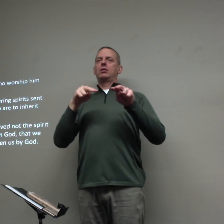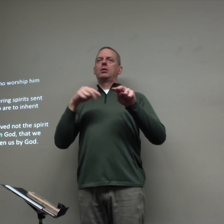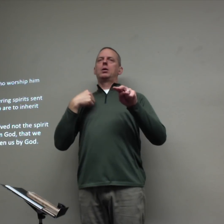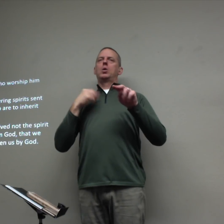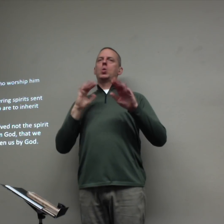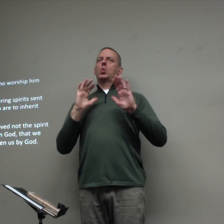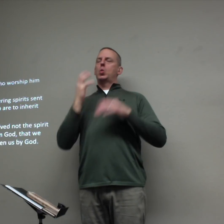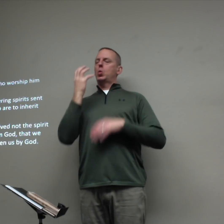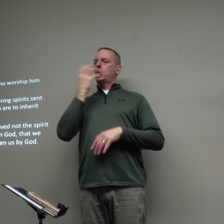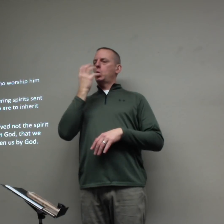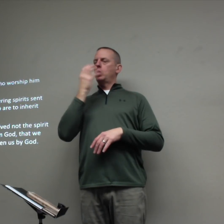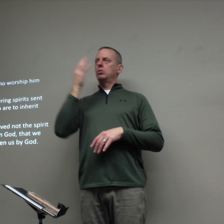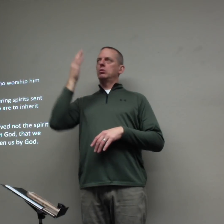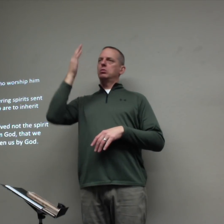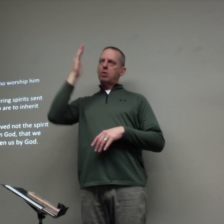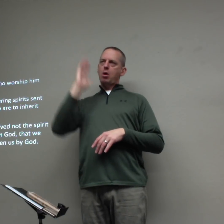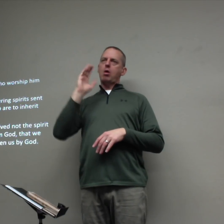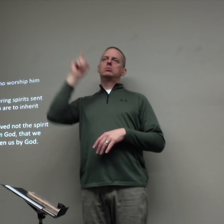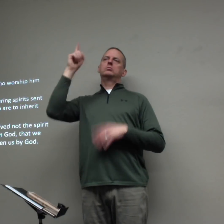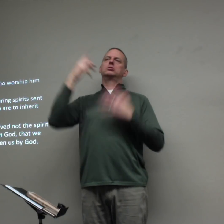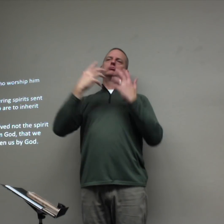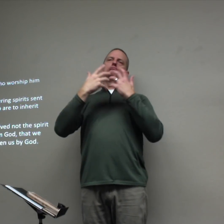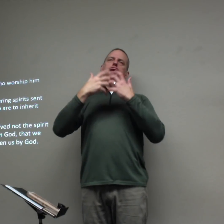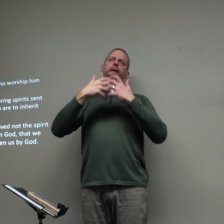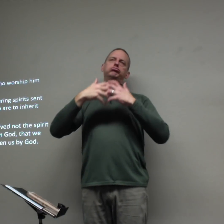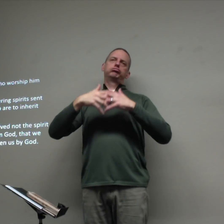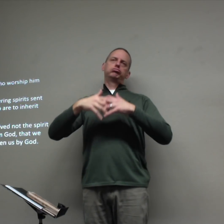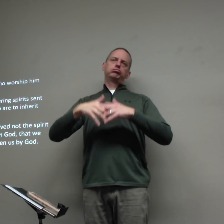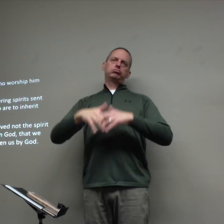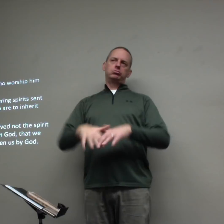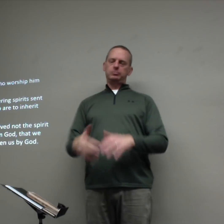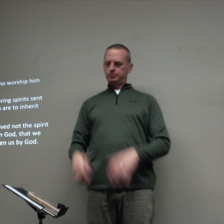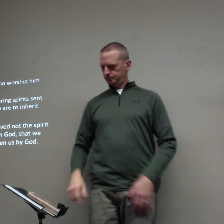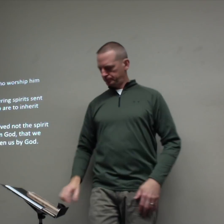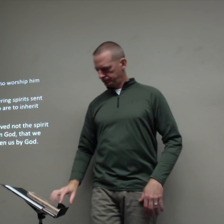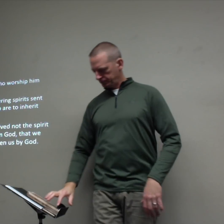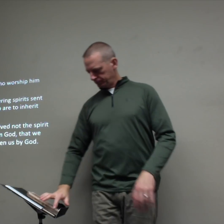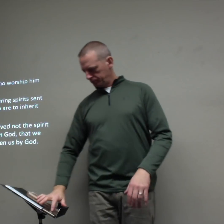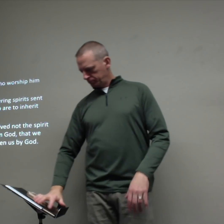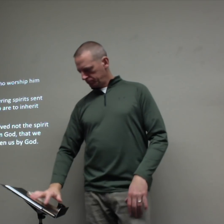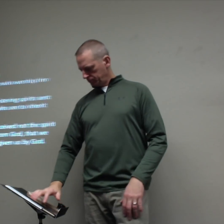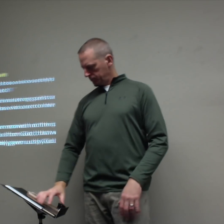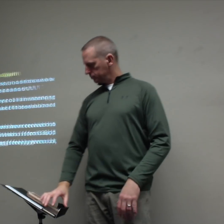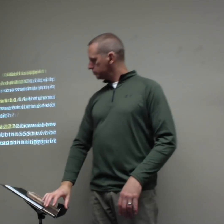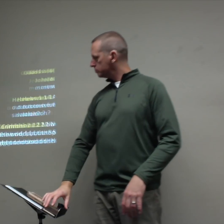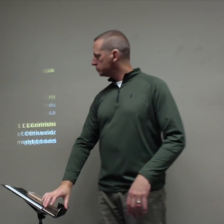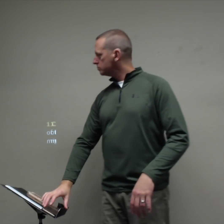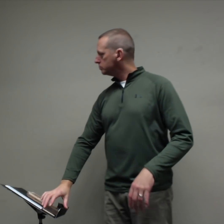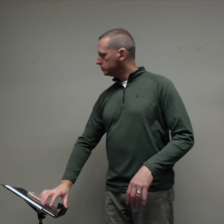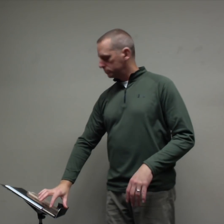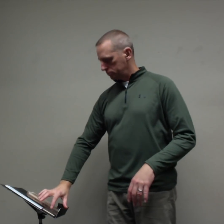But I look at it and I think how amazing God is to have all this to work out.